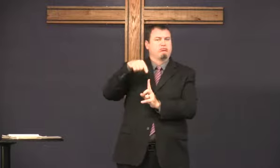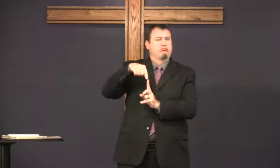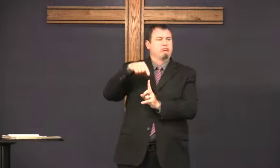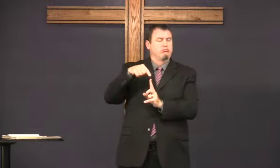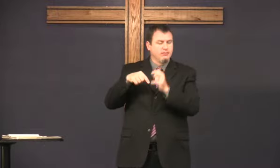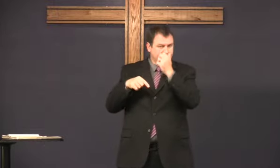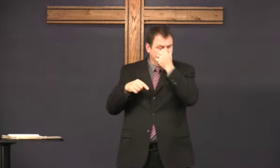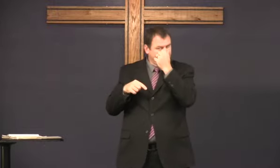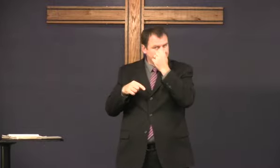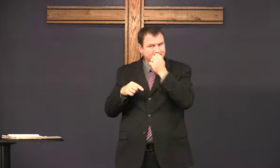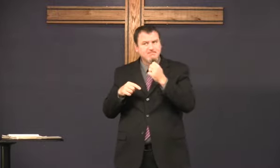the area.